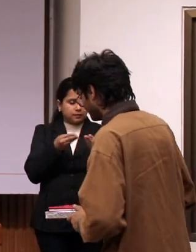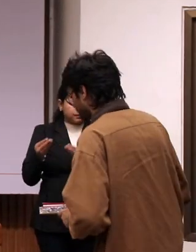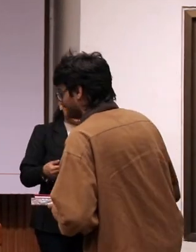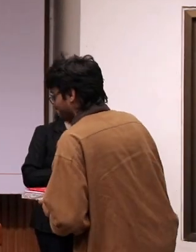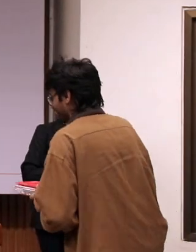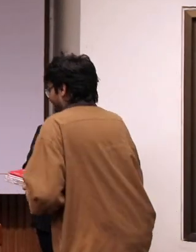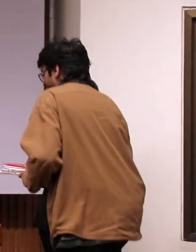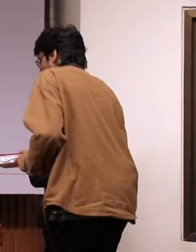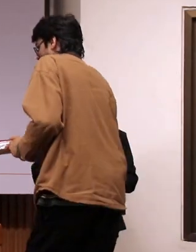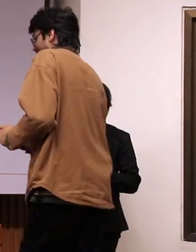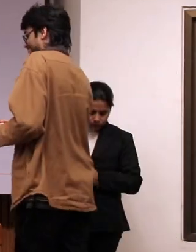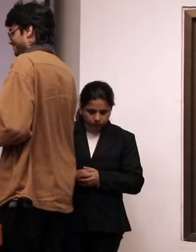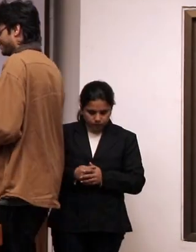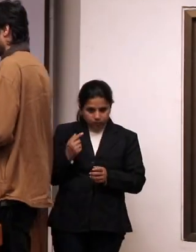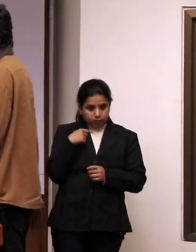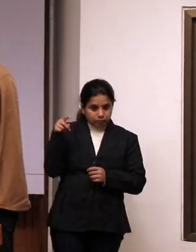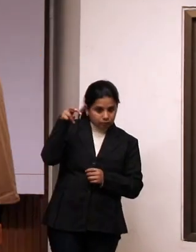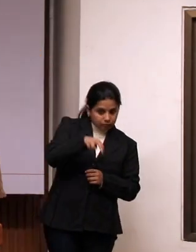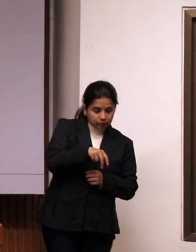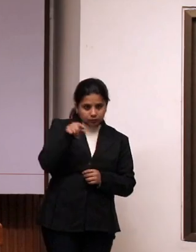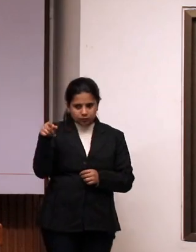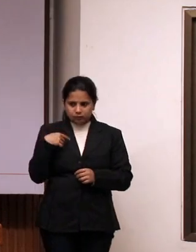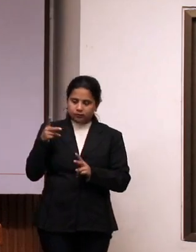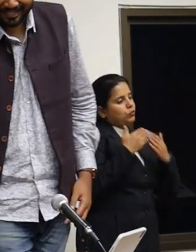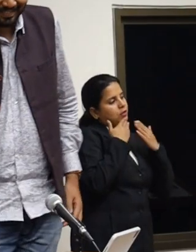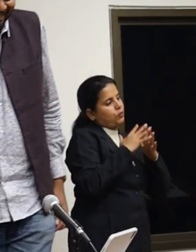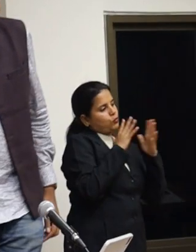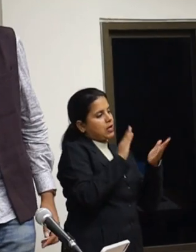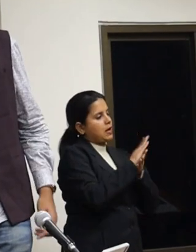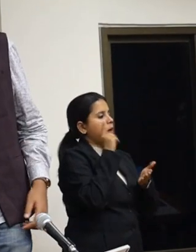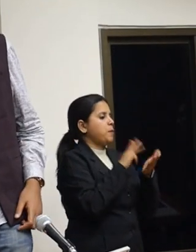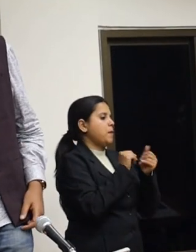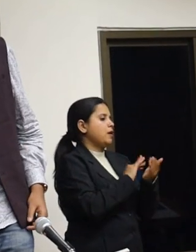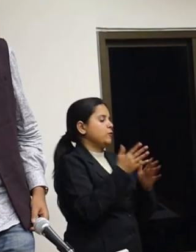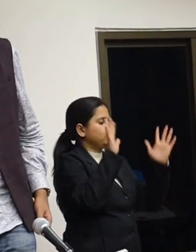Sarewa. Should I come there? Oh, yes, sir. Thank you so much, Himanshu.